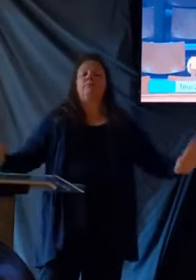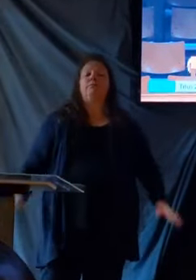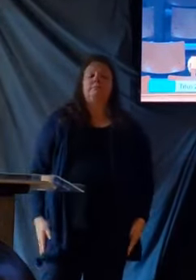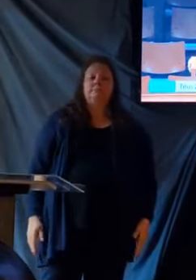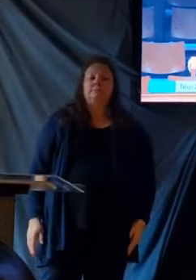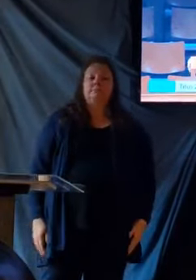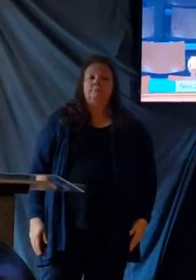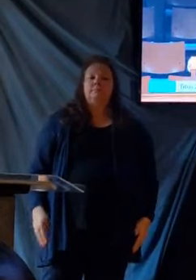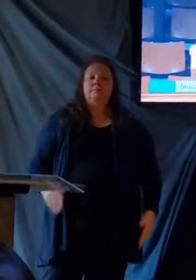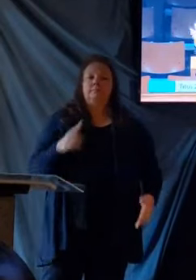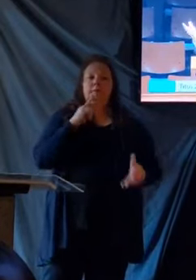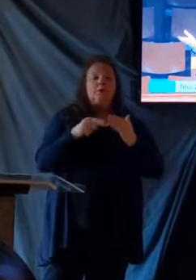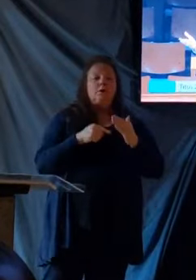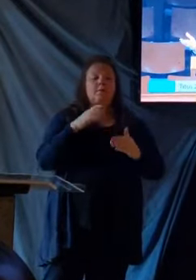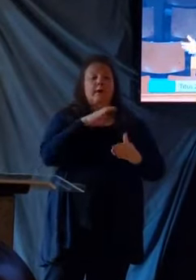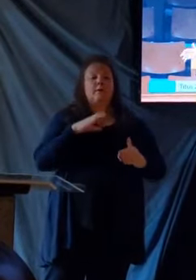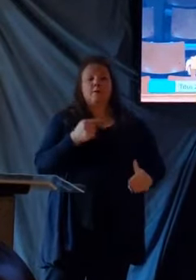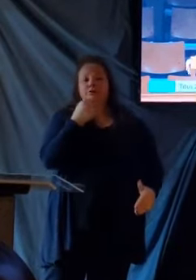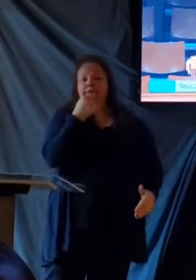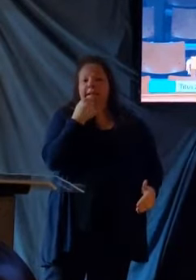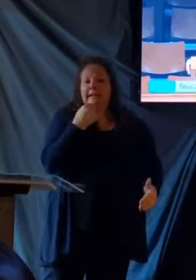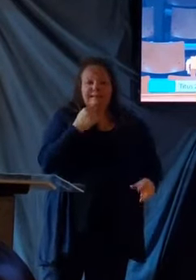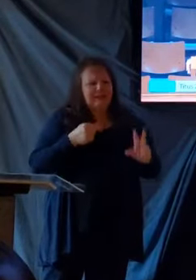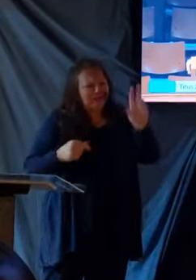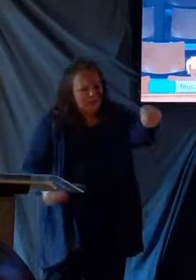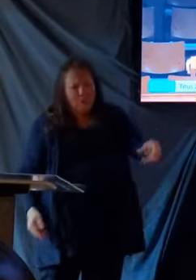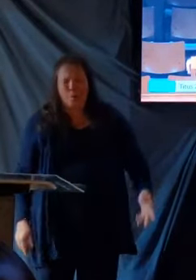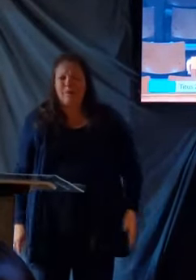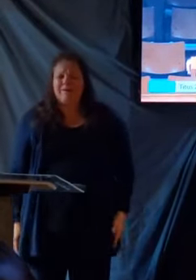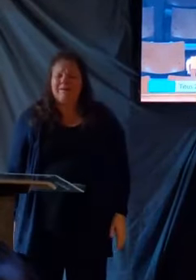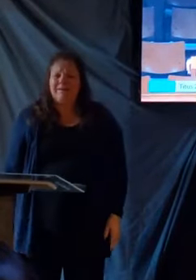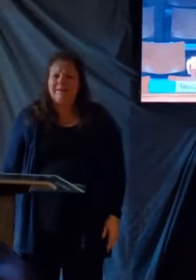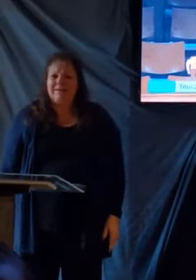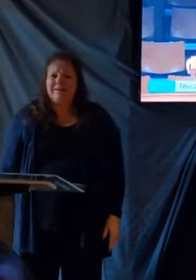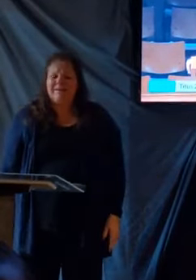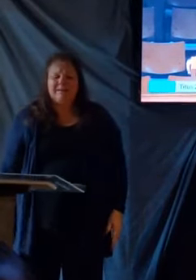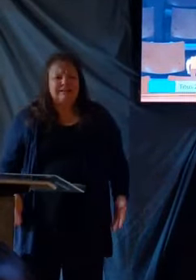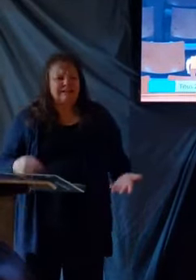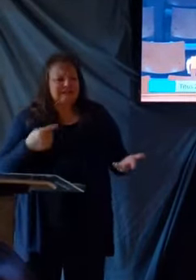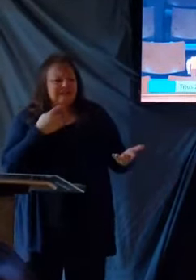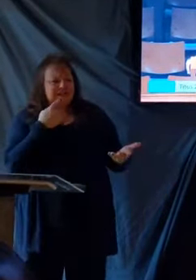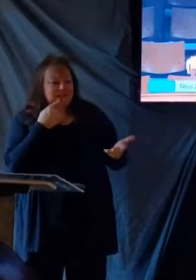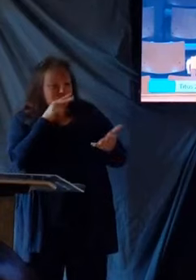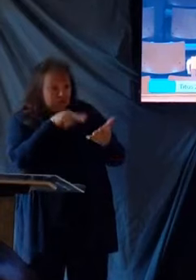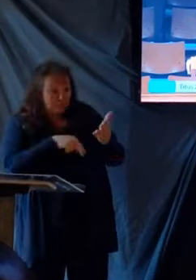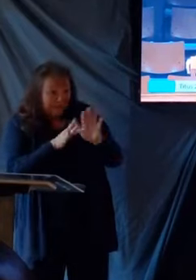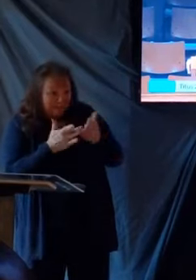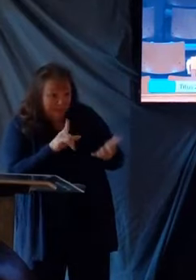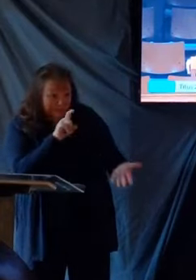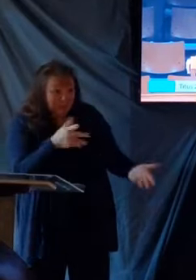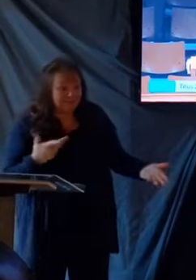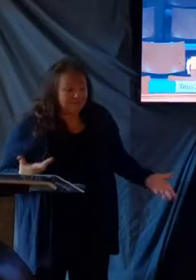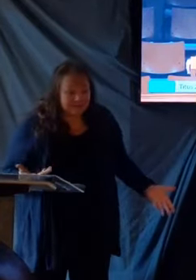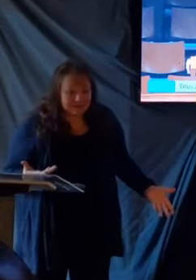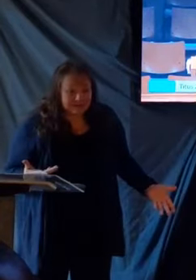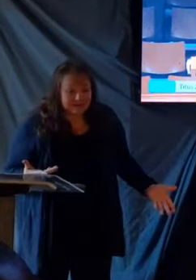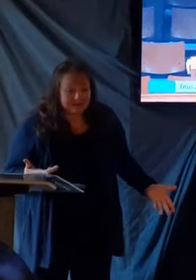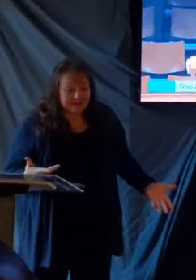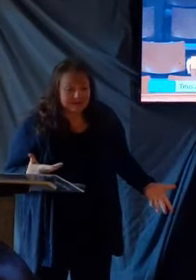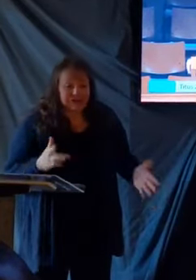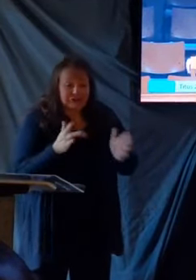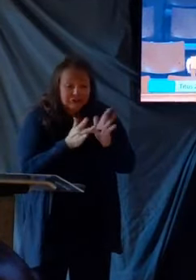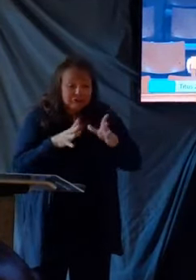we talk about Christian homosexuality? No. Is that, you can never read the scripture? Christ took